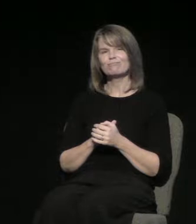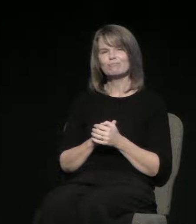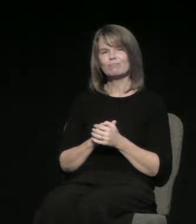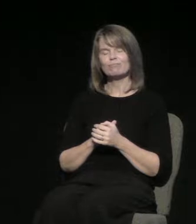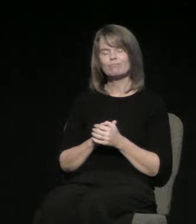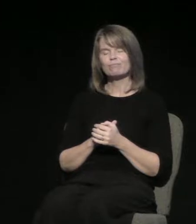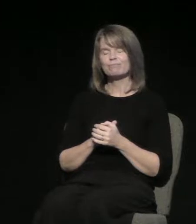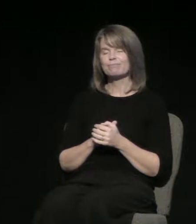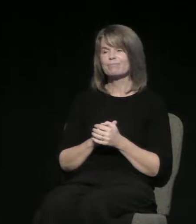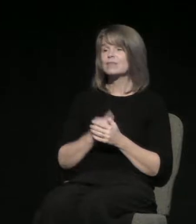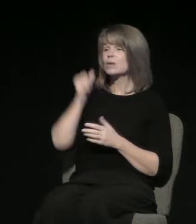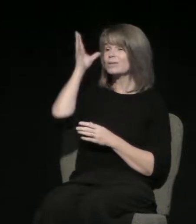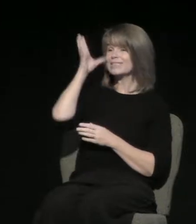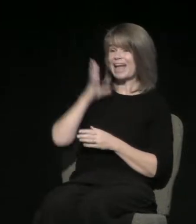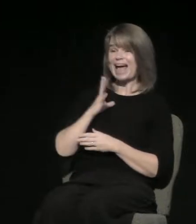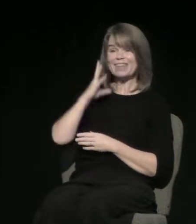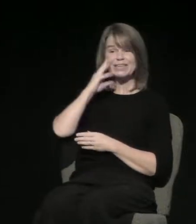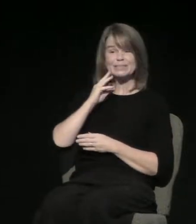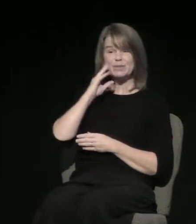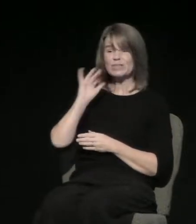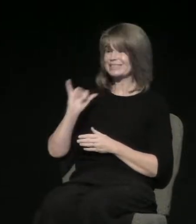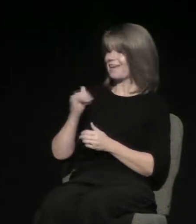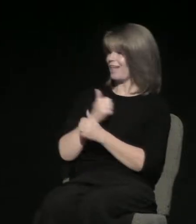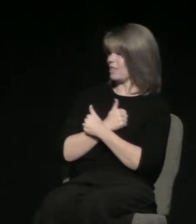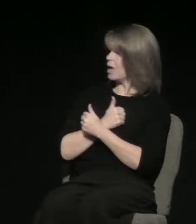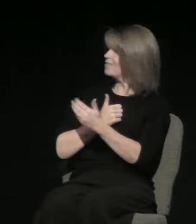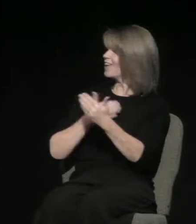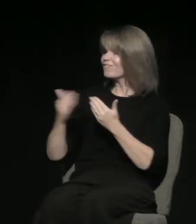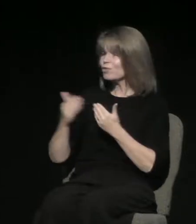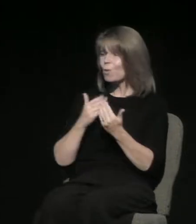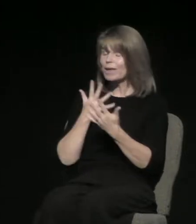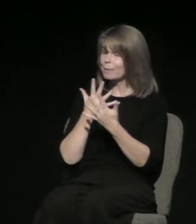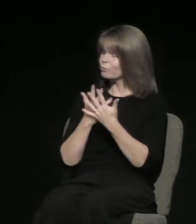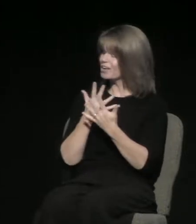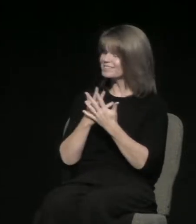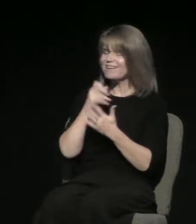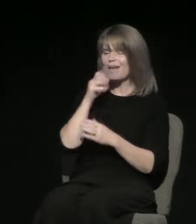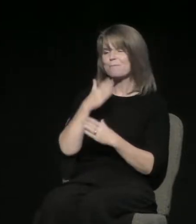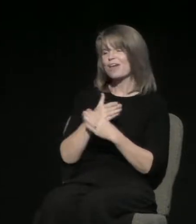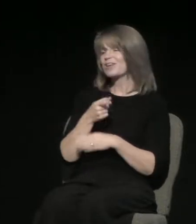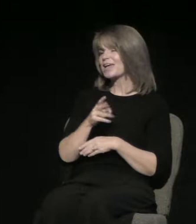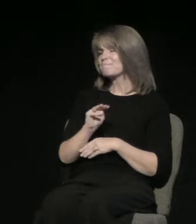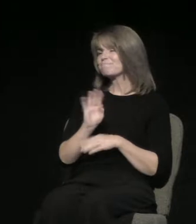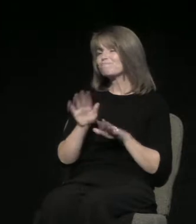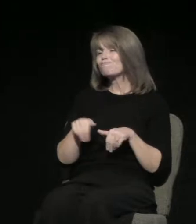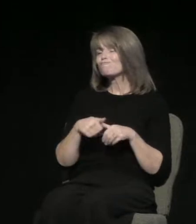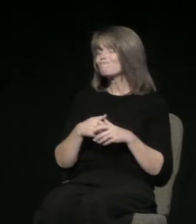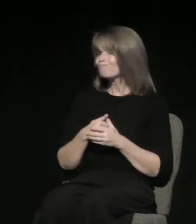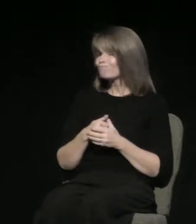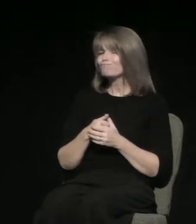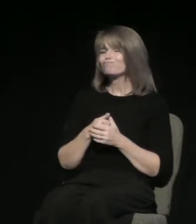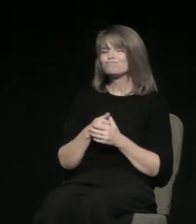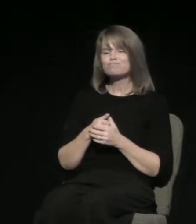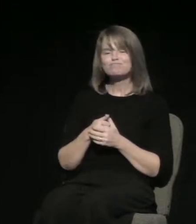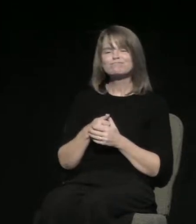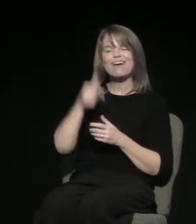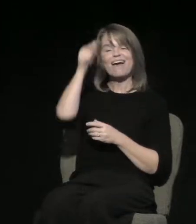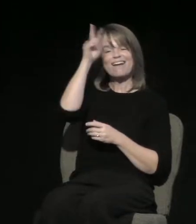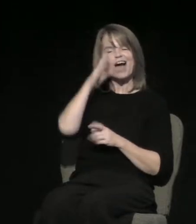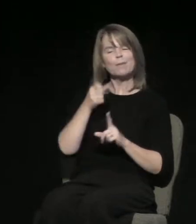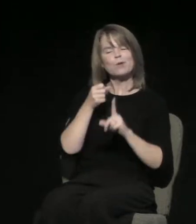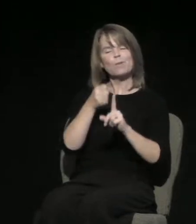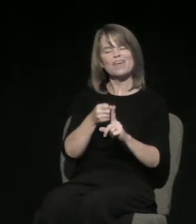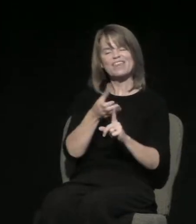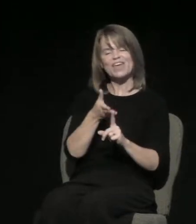He Was A Guy Who Had Experienced That Love And Even Though He Was In A Prison Cell Didn't Bother Him He Figured That's Where God